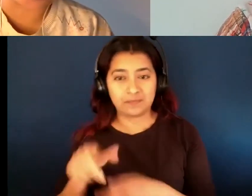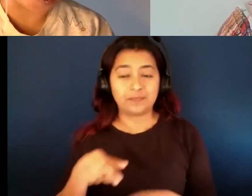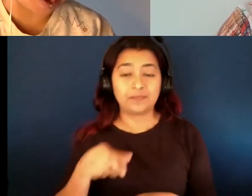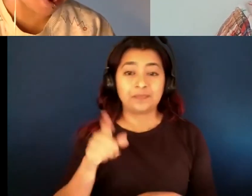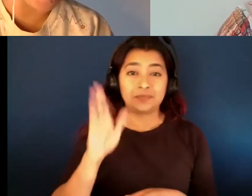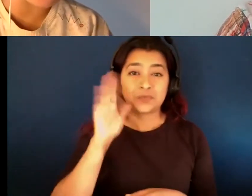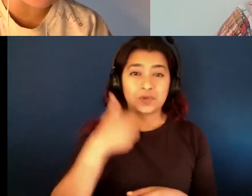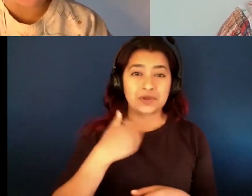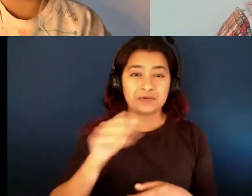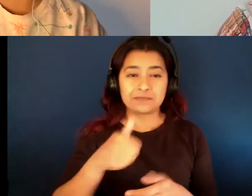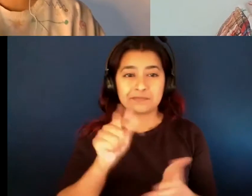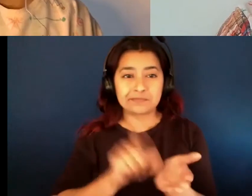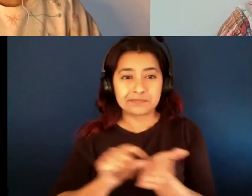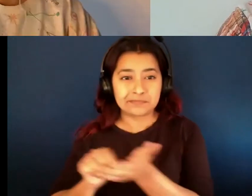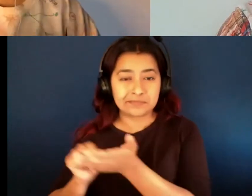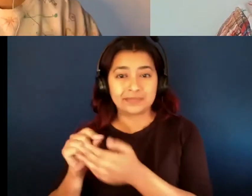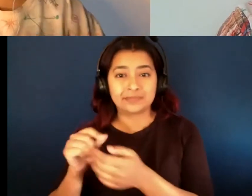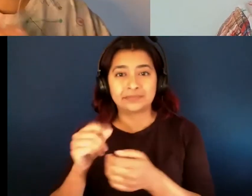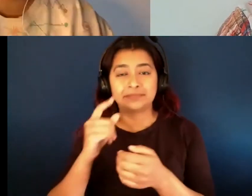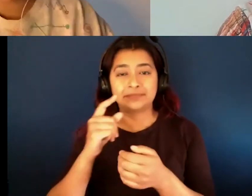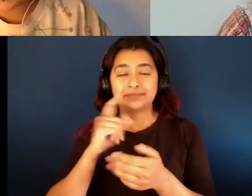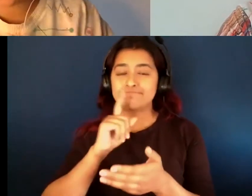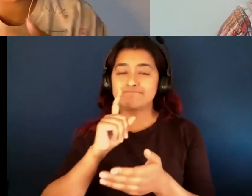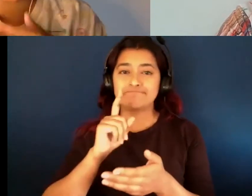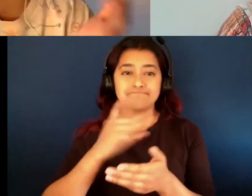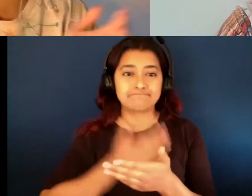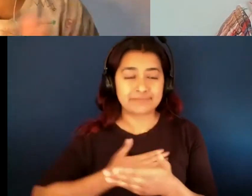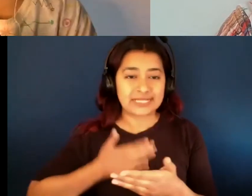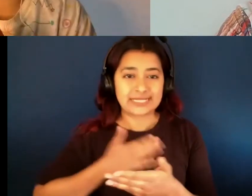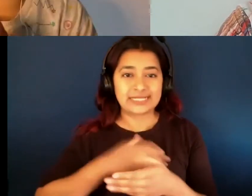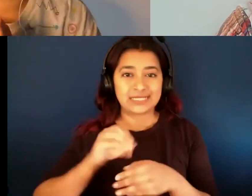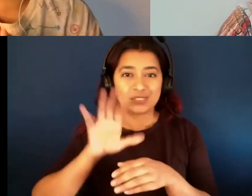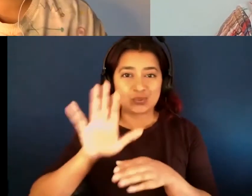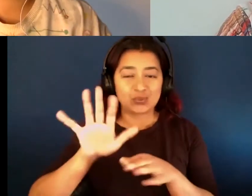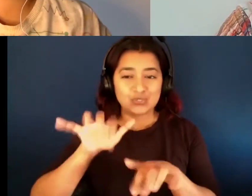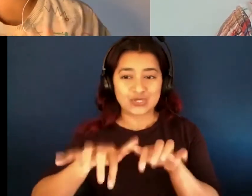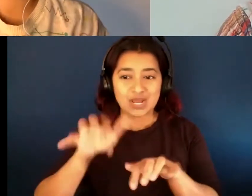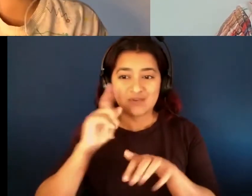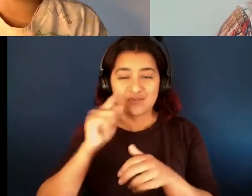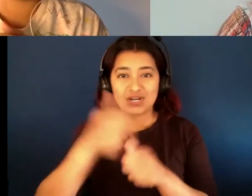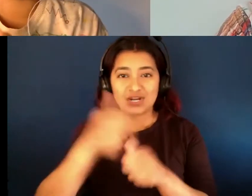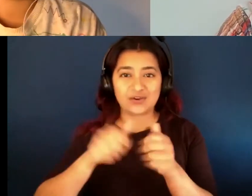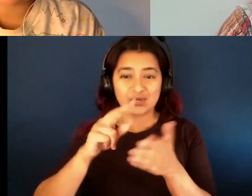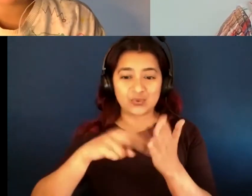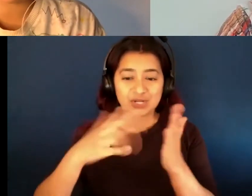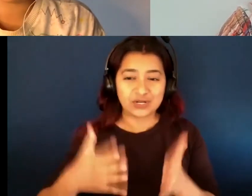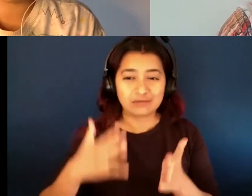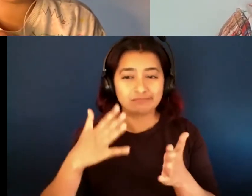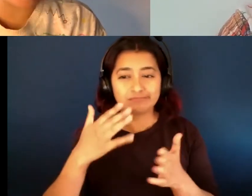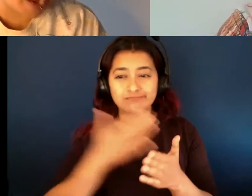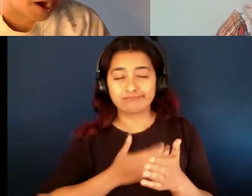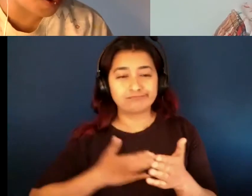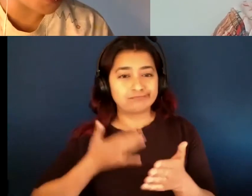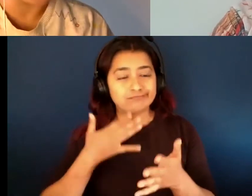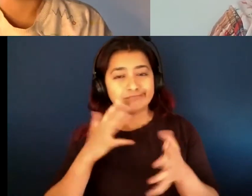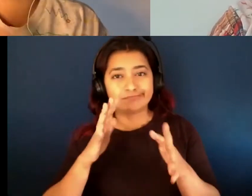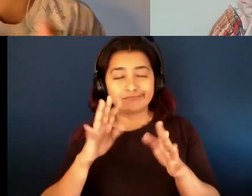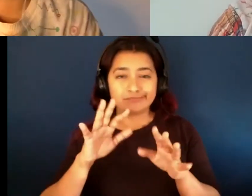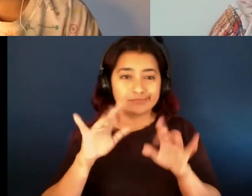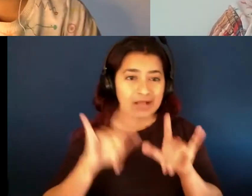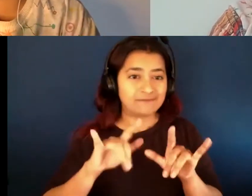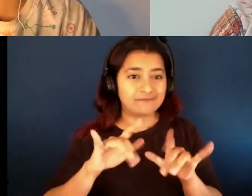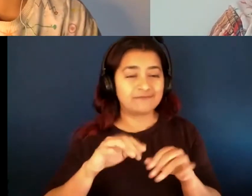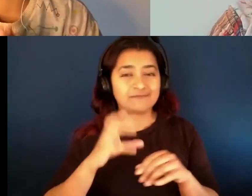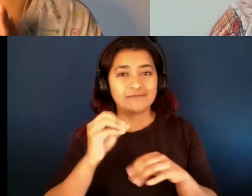and elsewhere. Everybody, please, in your chats, for every reader, share love and attention and care to